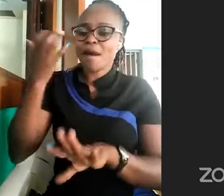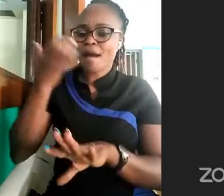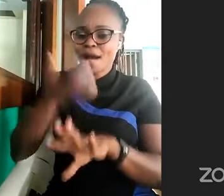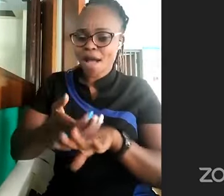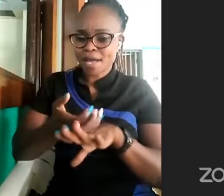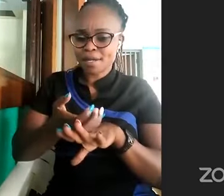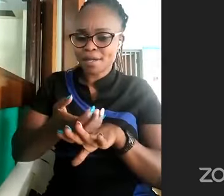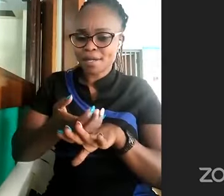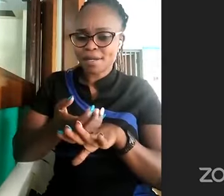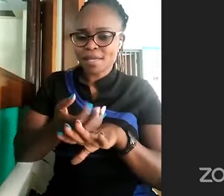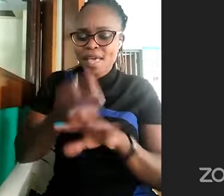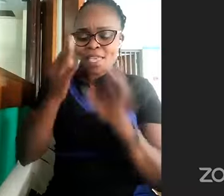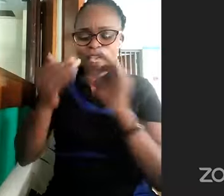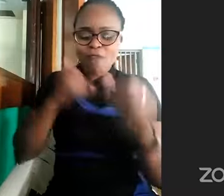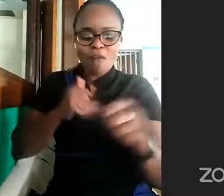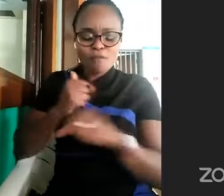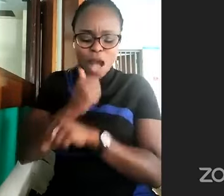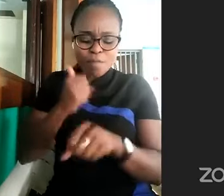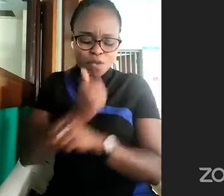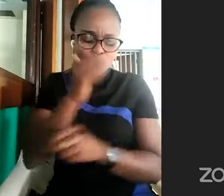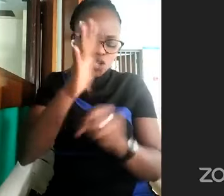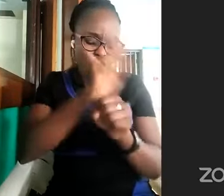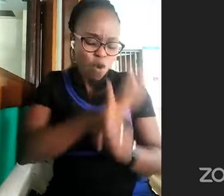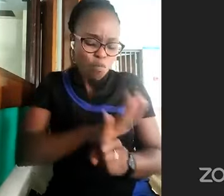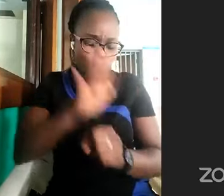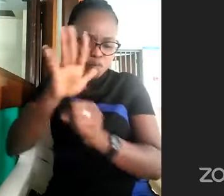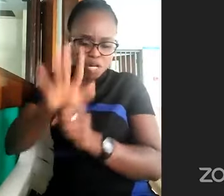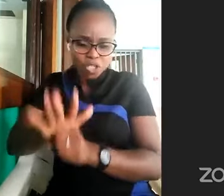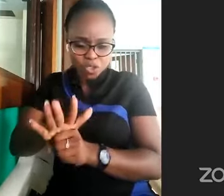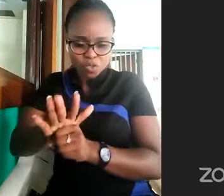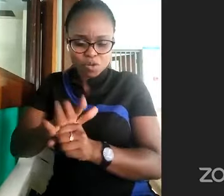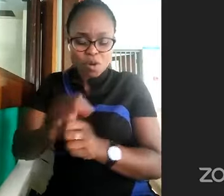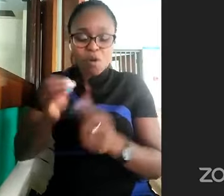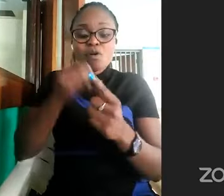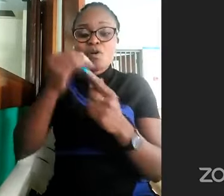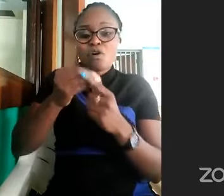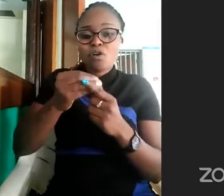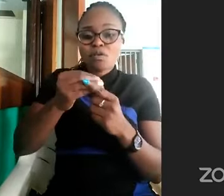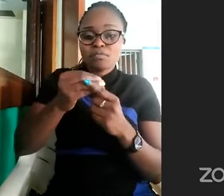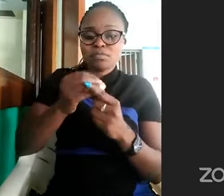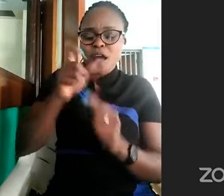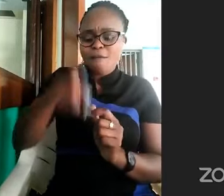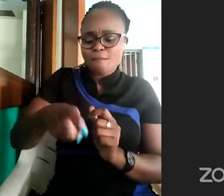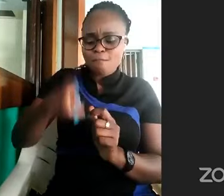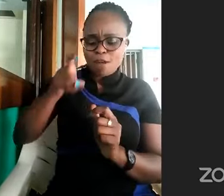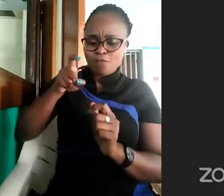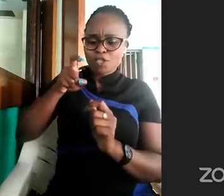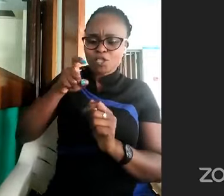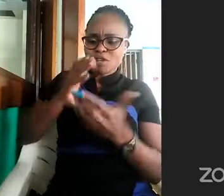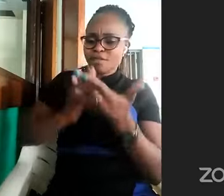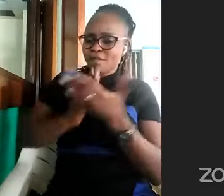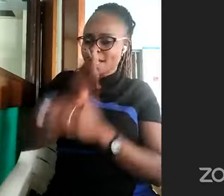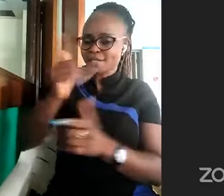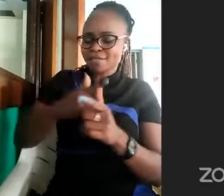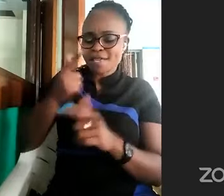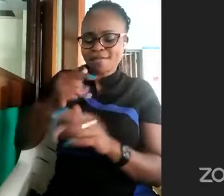abuse, discrimination, or rights of violation. The last point is lack of